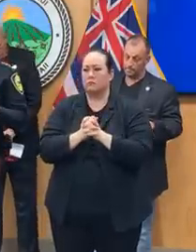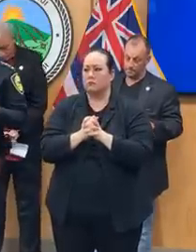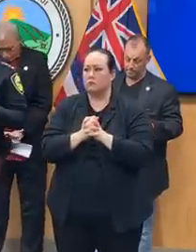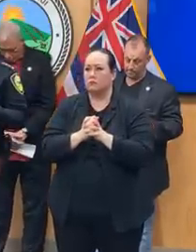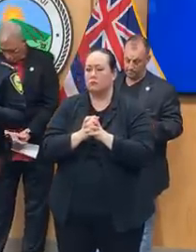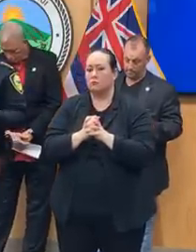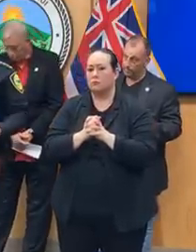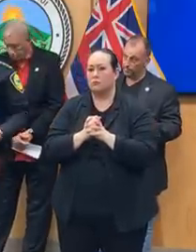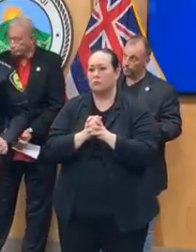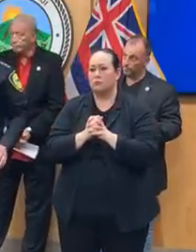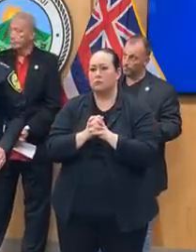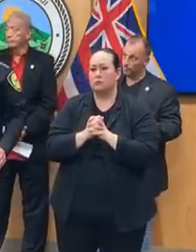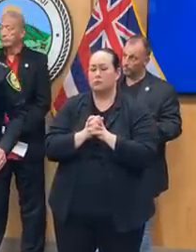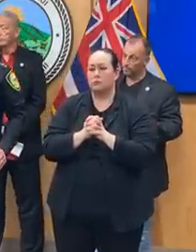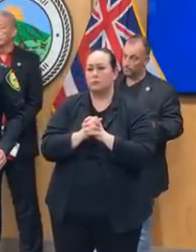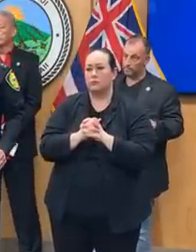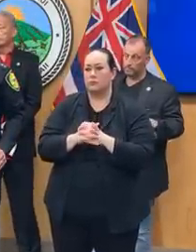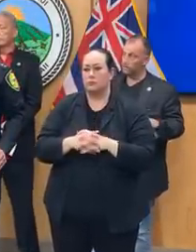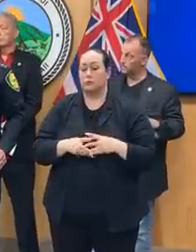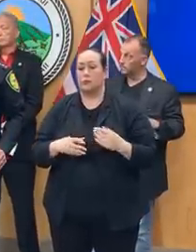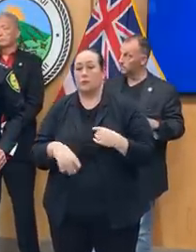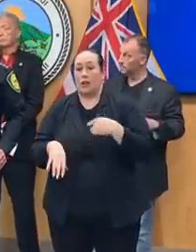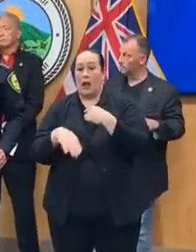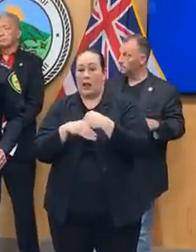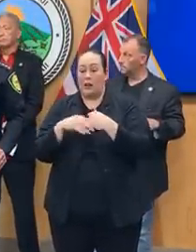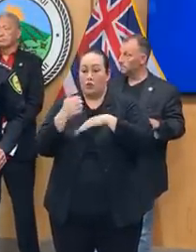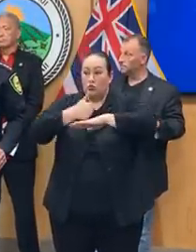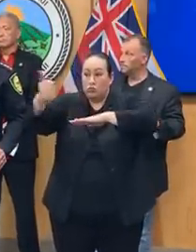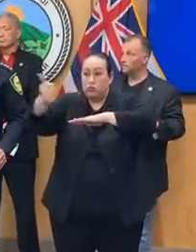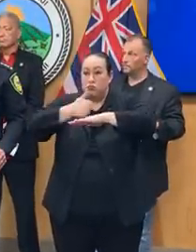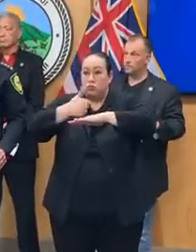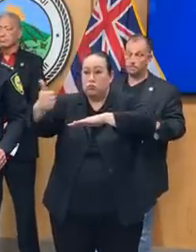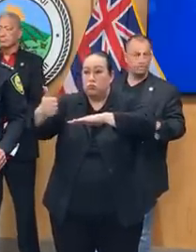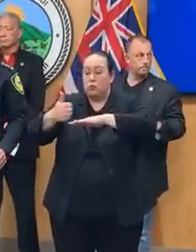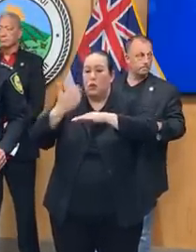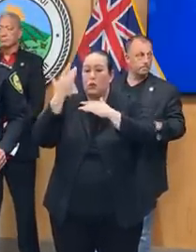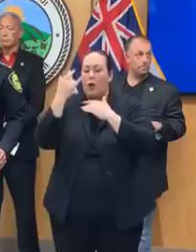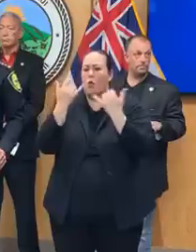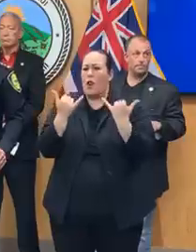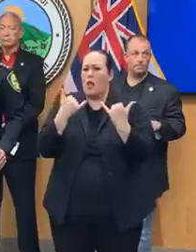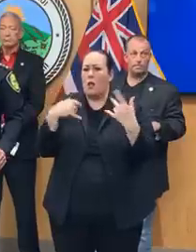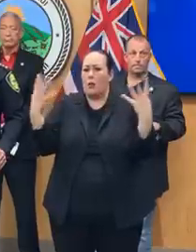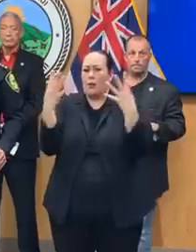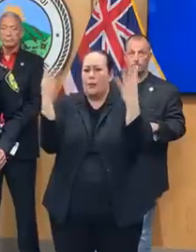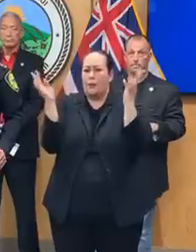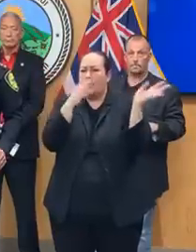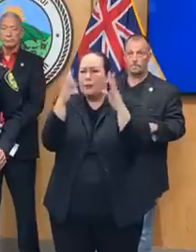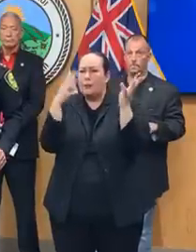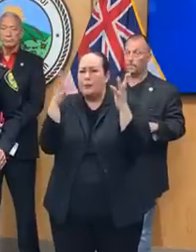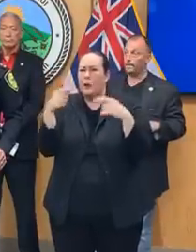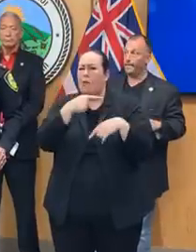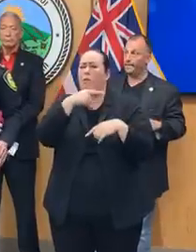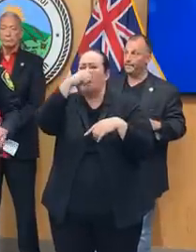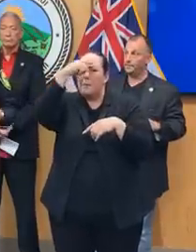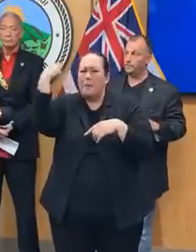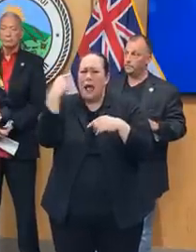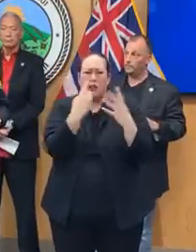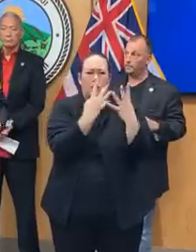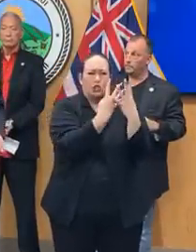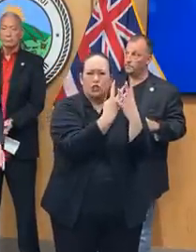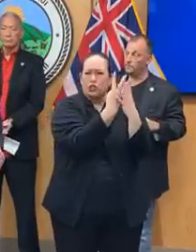We're adding, because of the Department of Transportation, a dust screen, which does a couple things. It